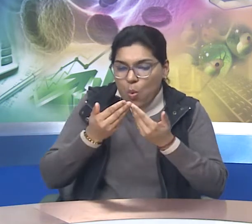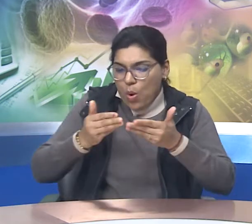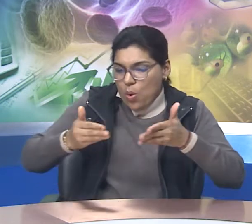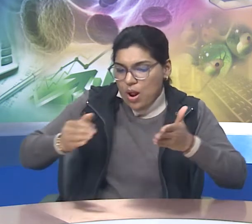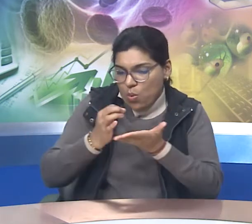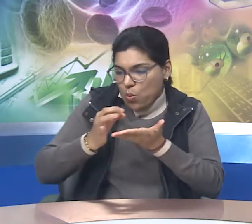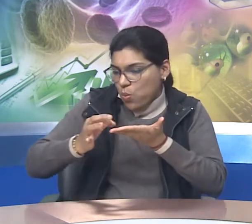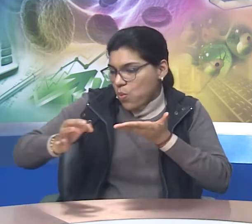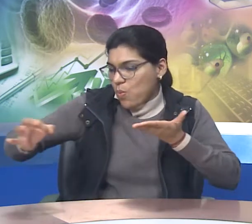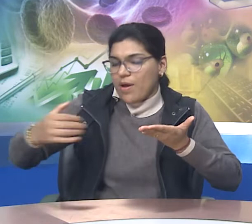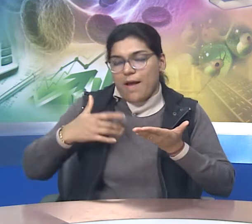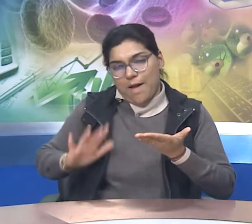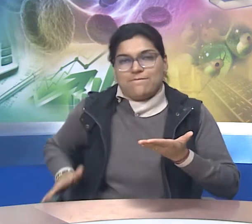5 rupees